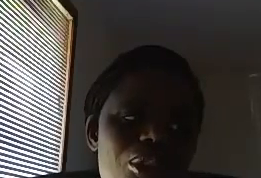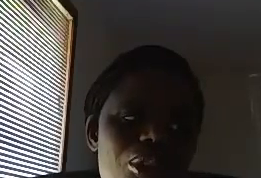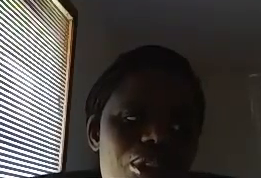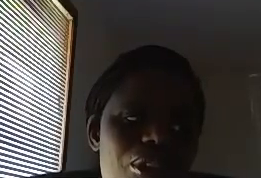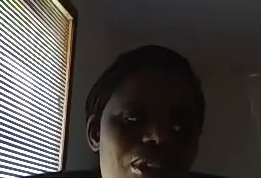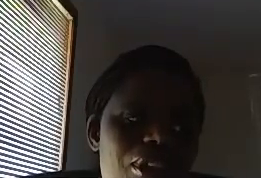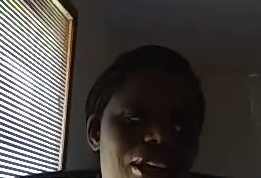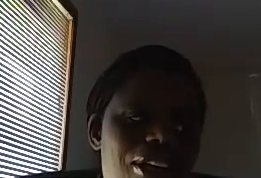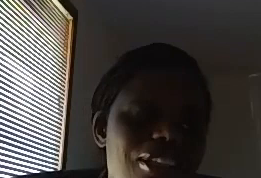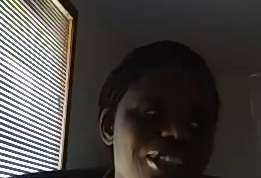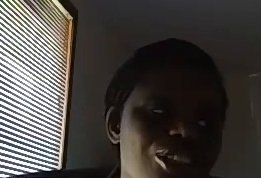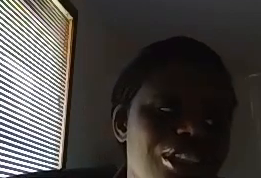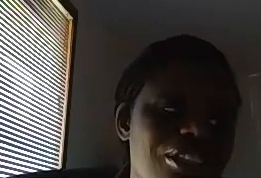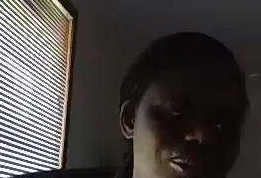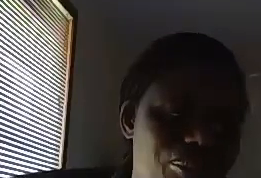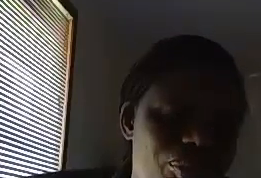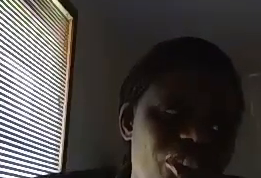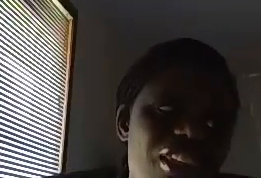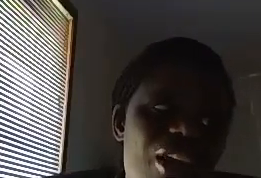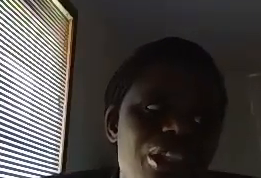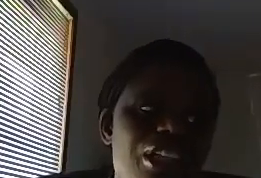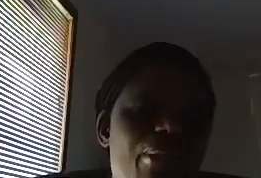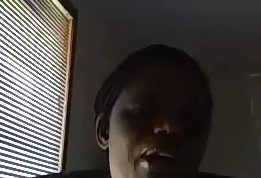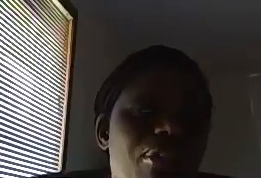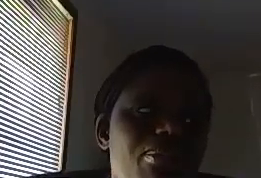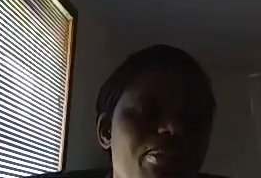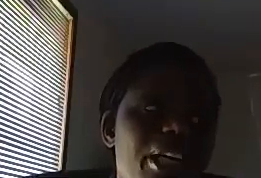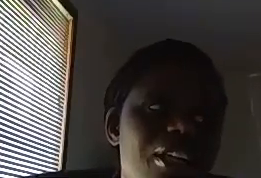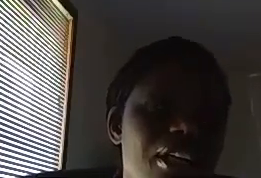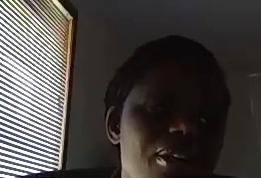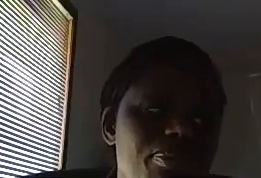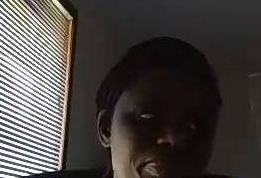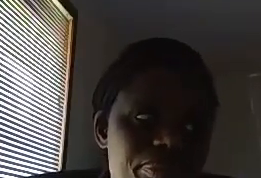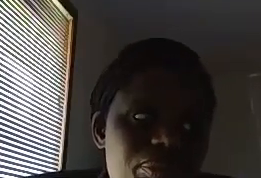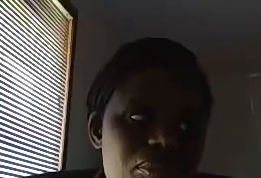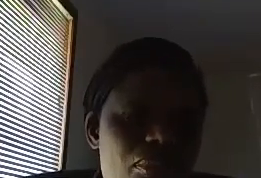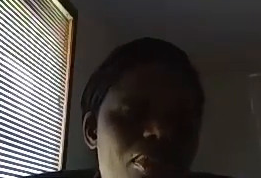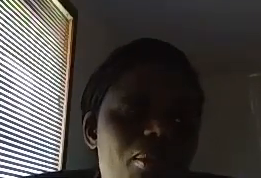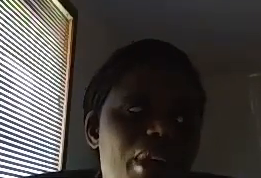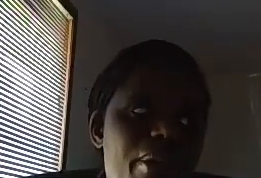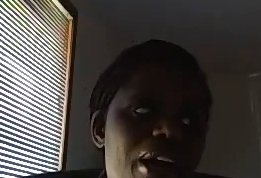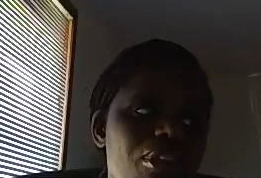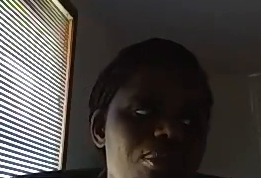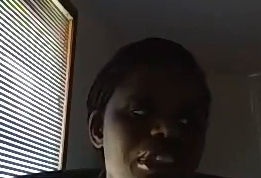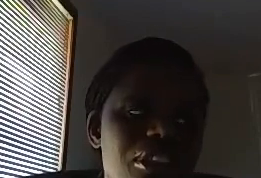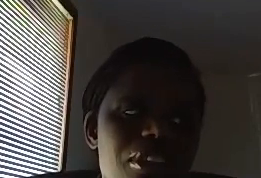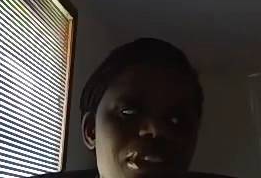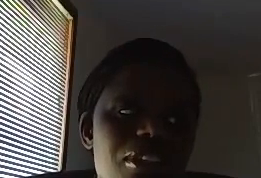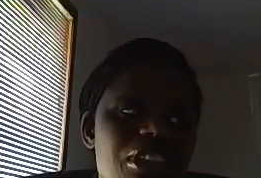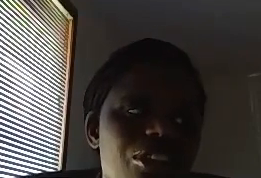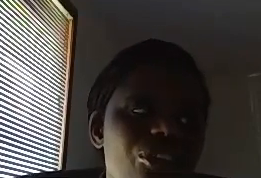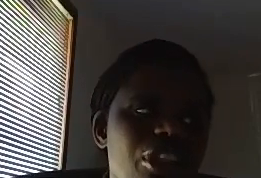accessible, at least. That was not a problem, but my problem